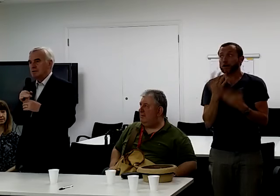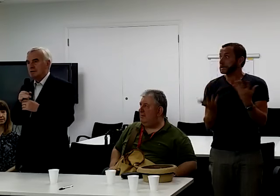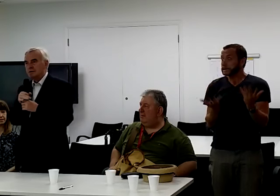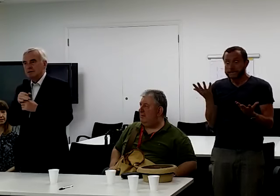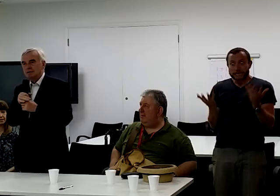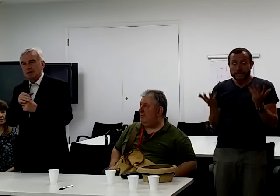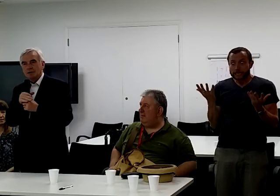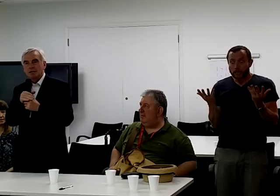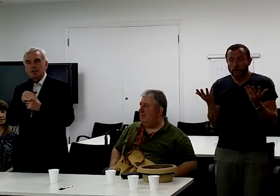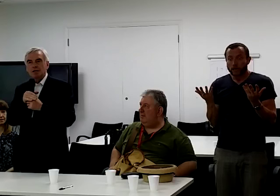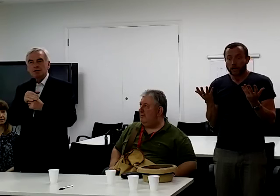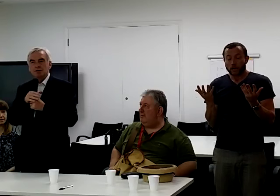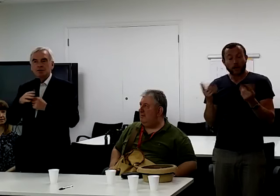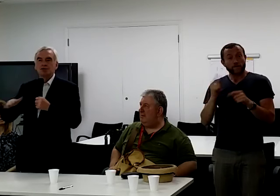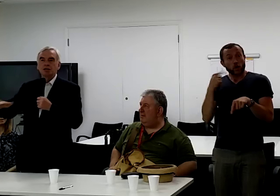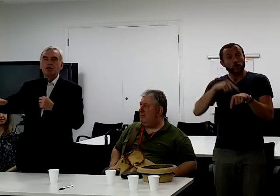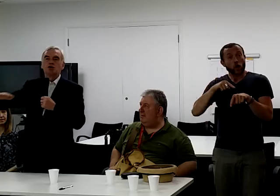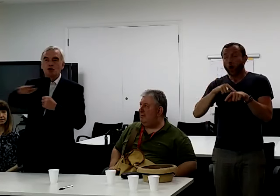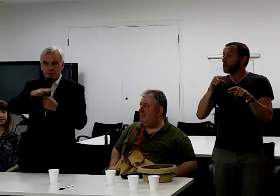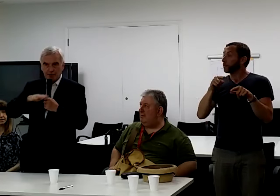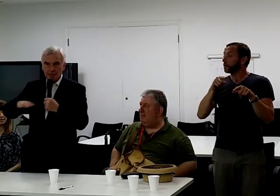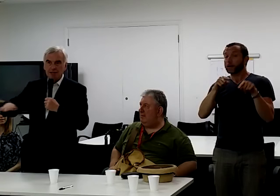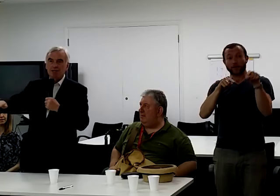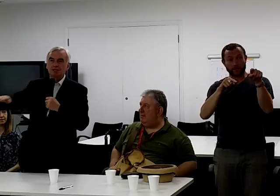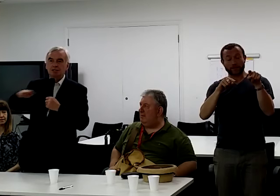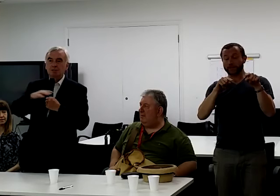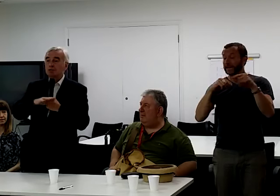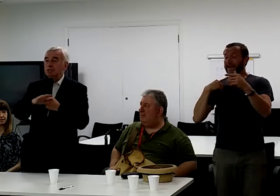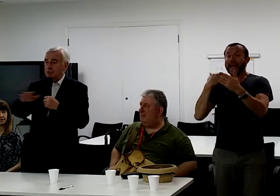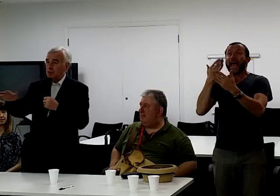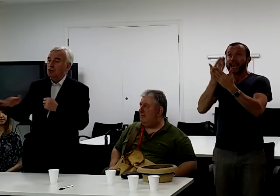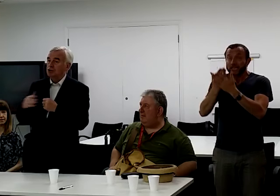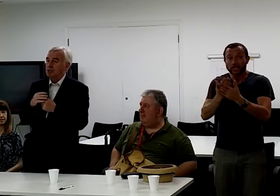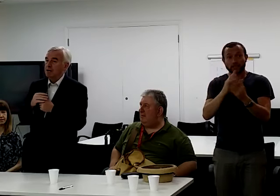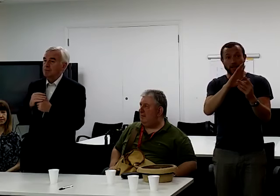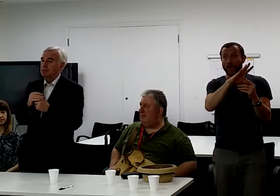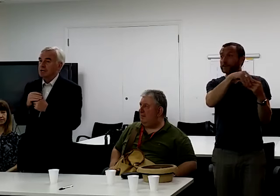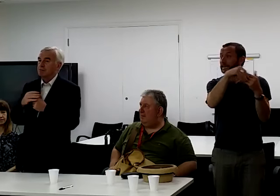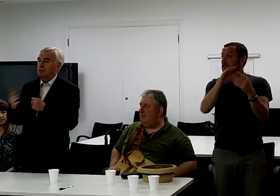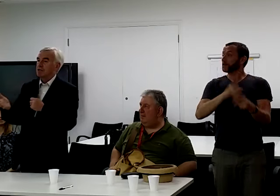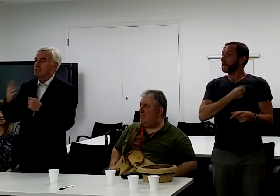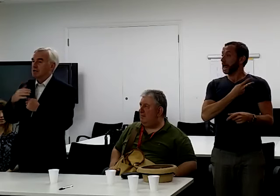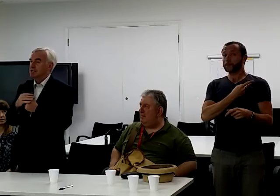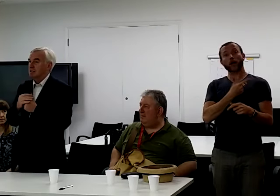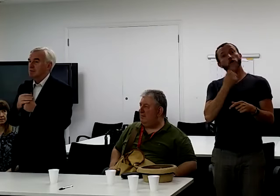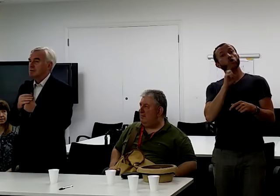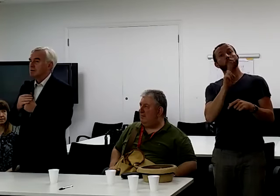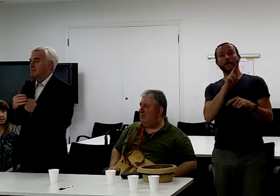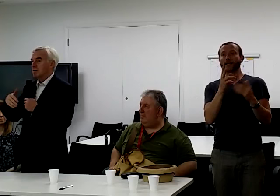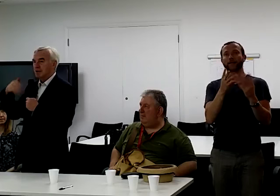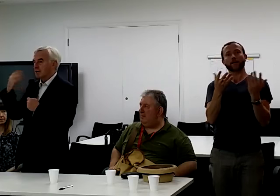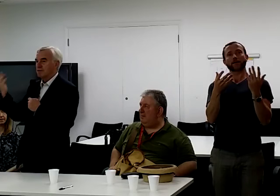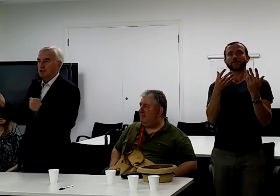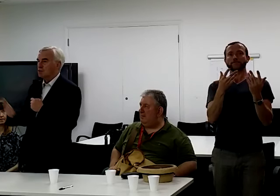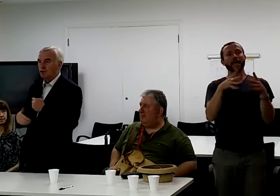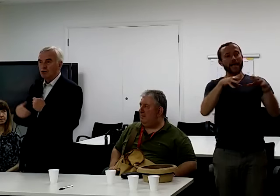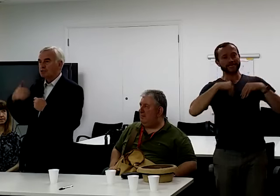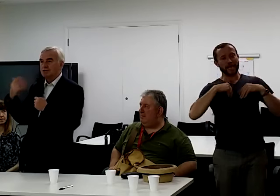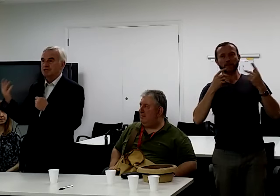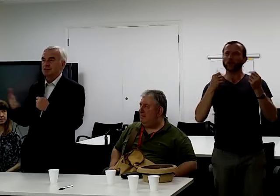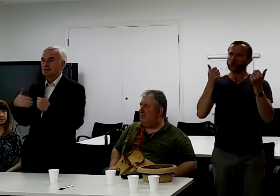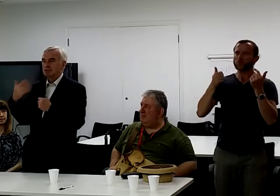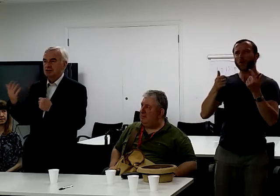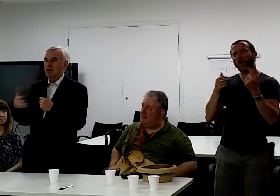time that they can't just incorporate into the system, because that's what usually happens. Labour leaders get set, they make a